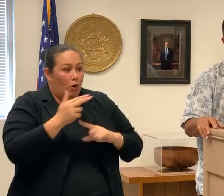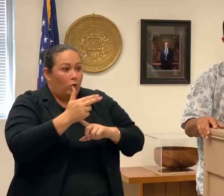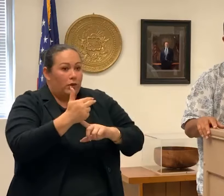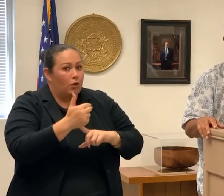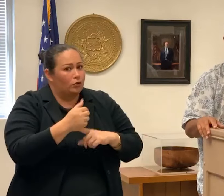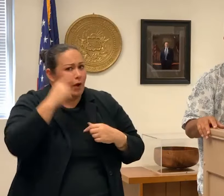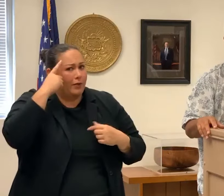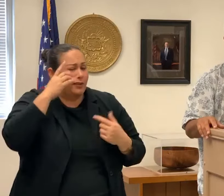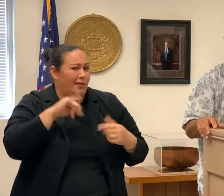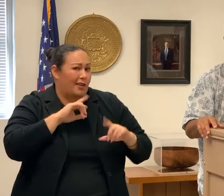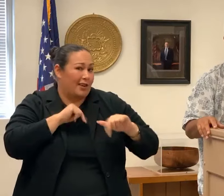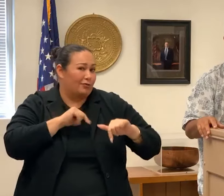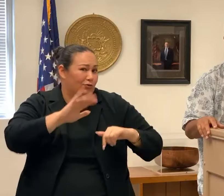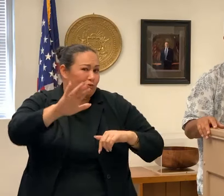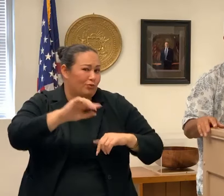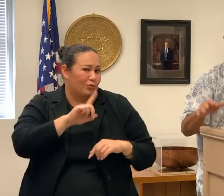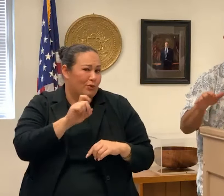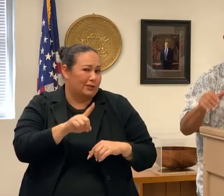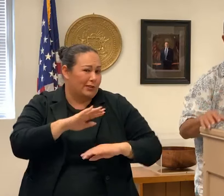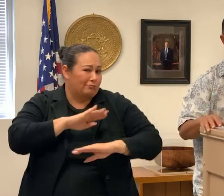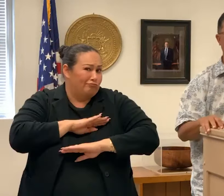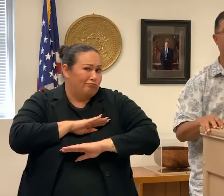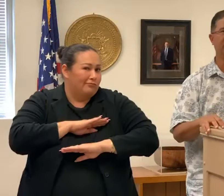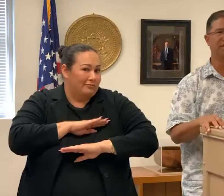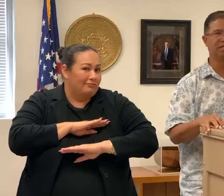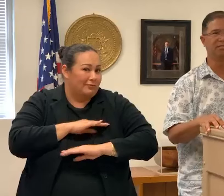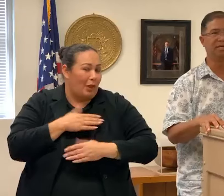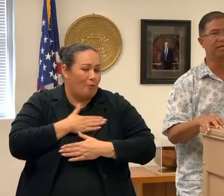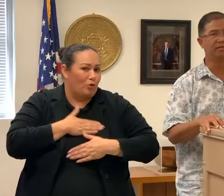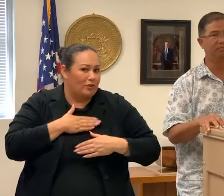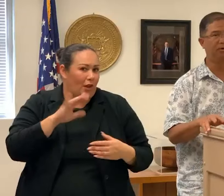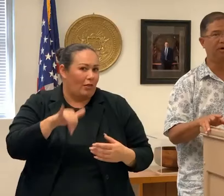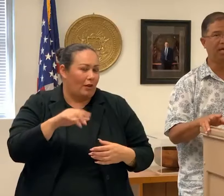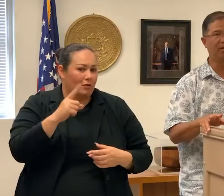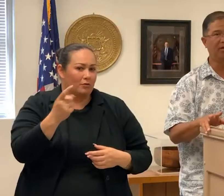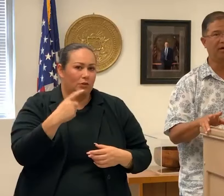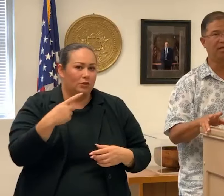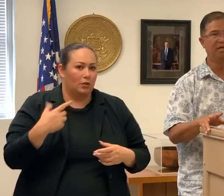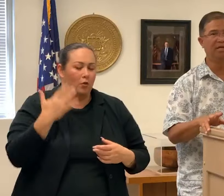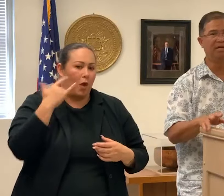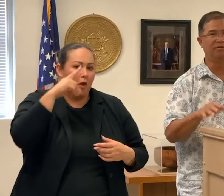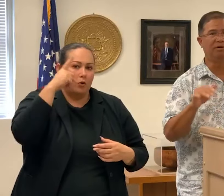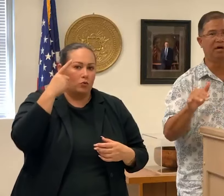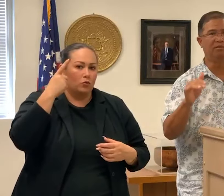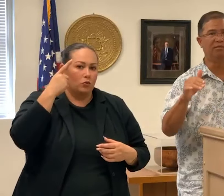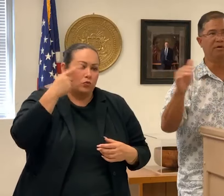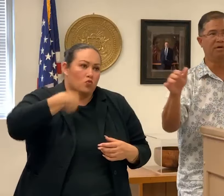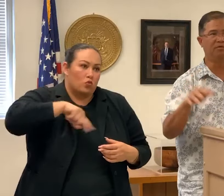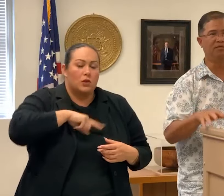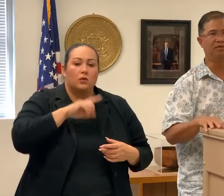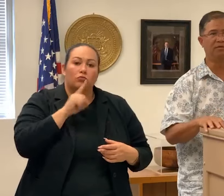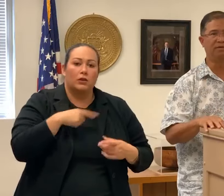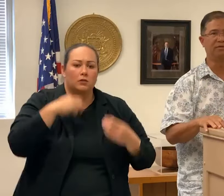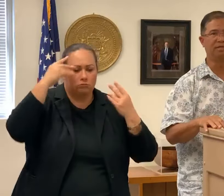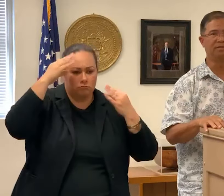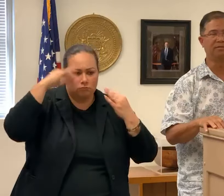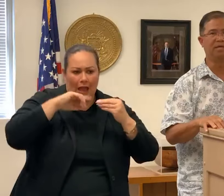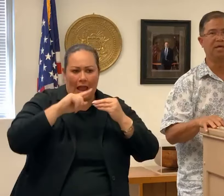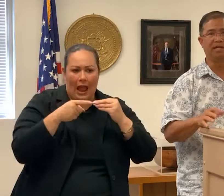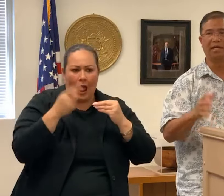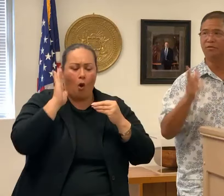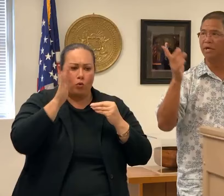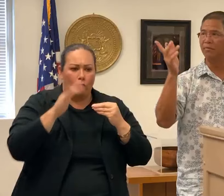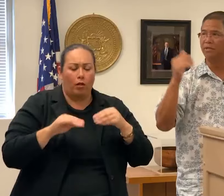I think that answers the question, but I appreciate the question, because we put a lot of thought into how we were going to move forward with